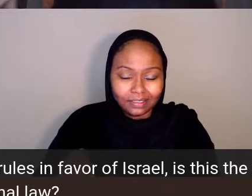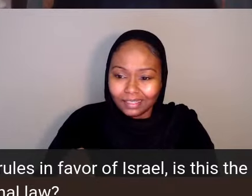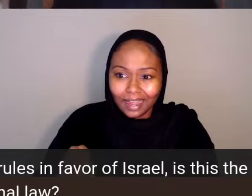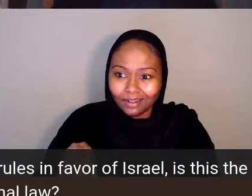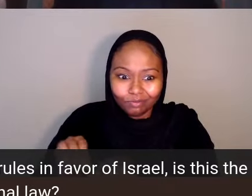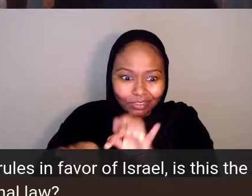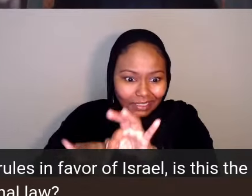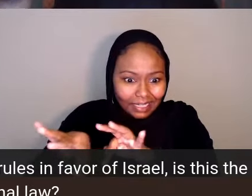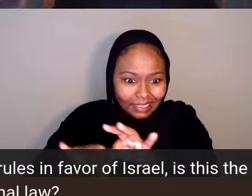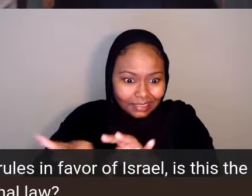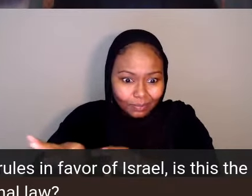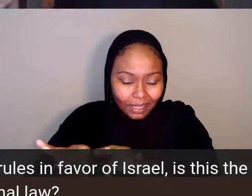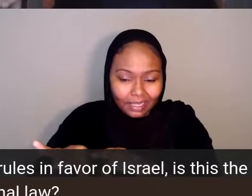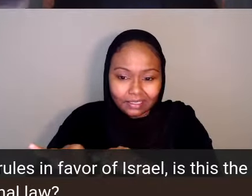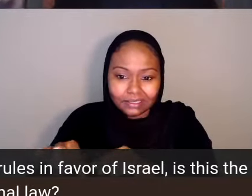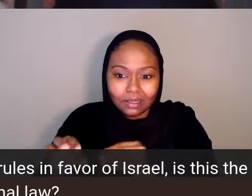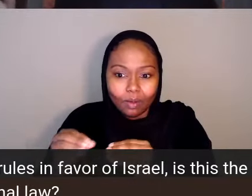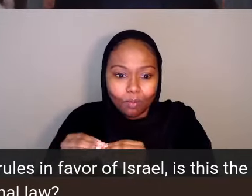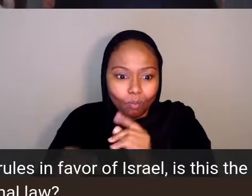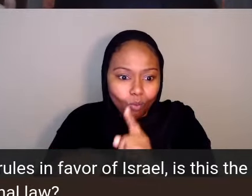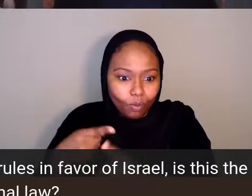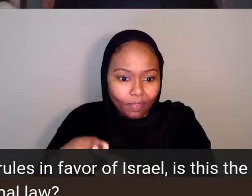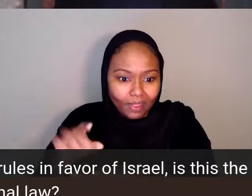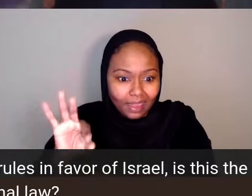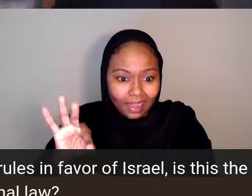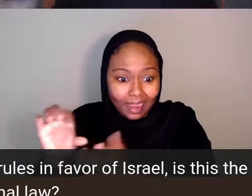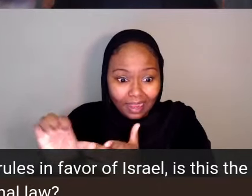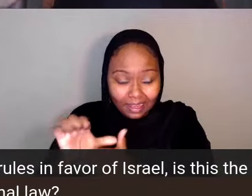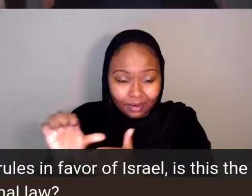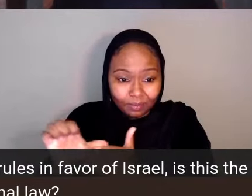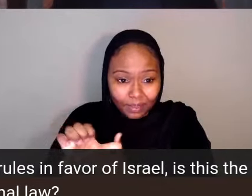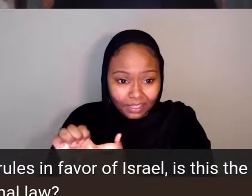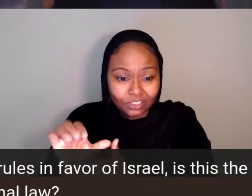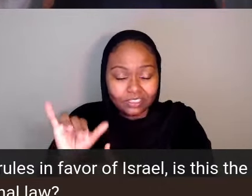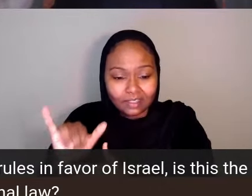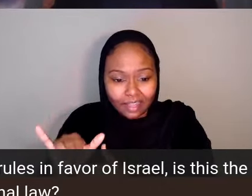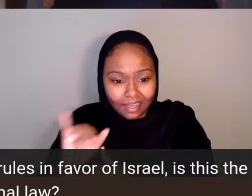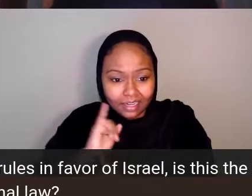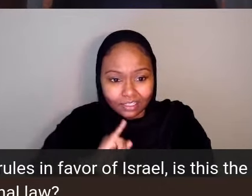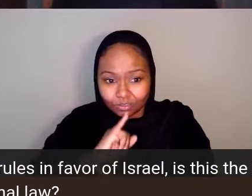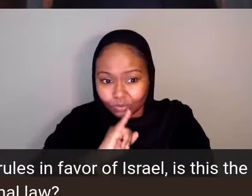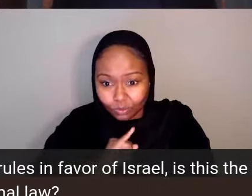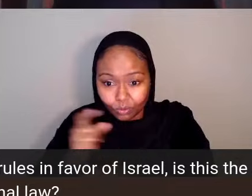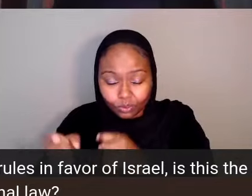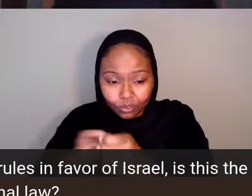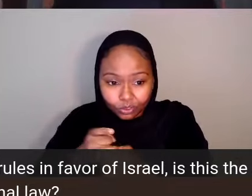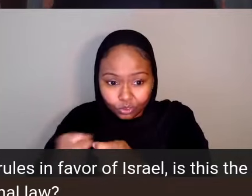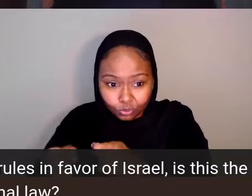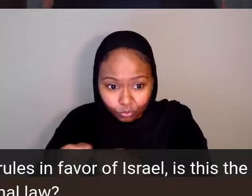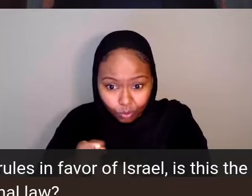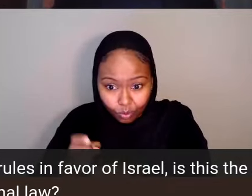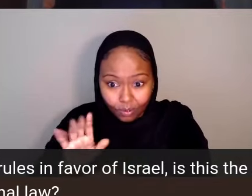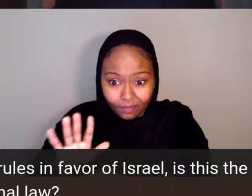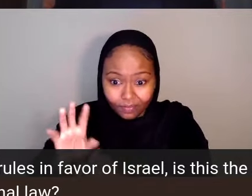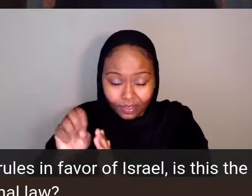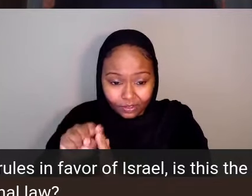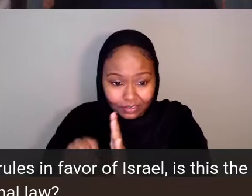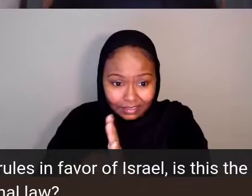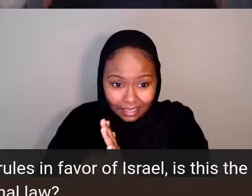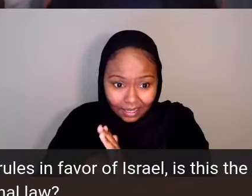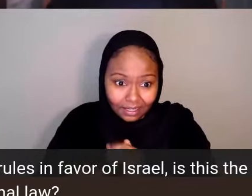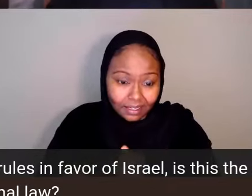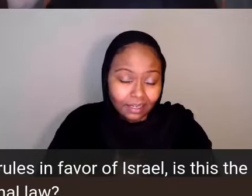the statements by senior Israeli officials who are in control of the apparatus of the state that has